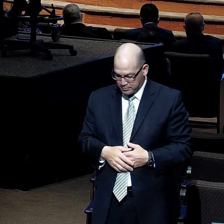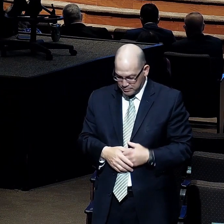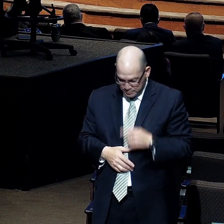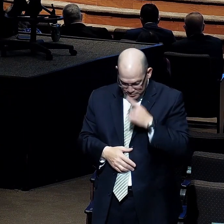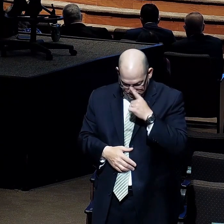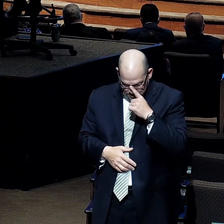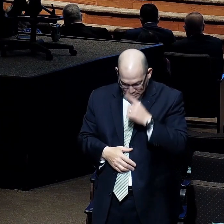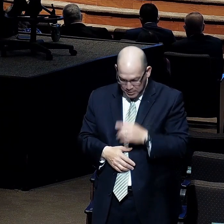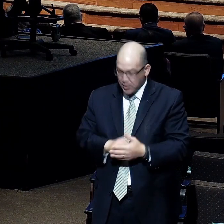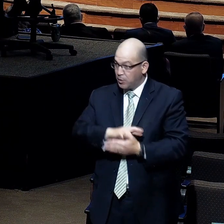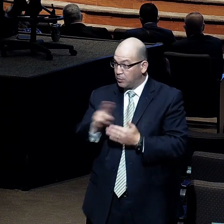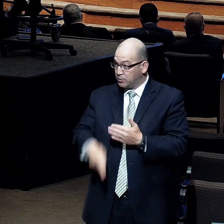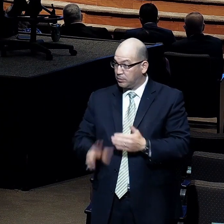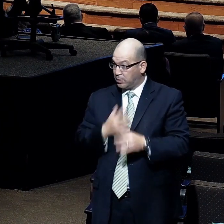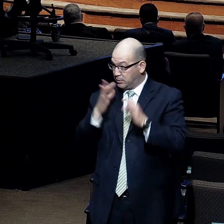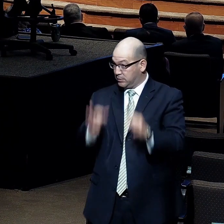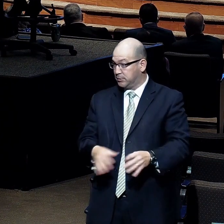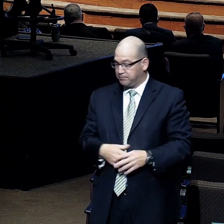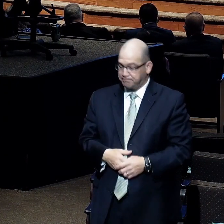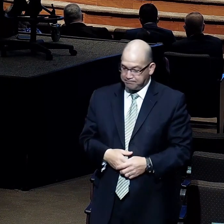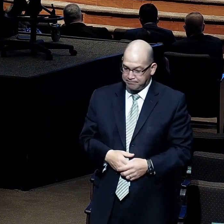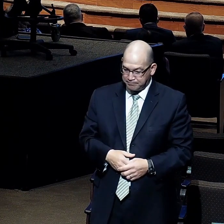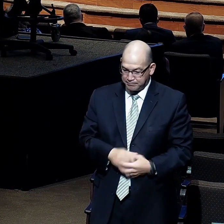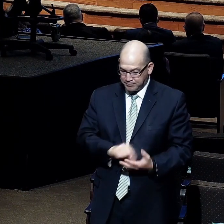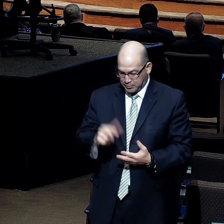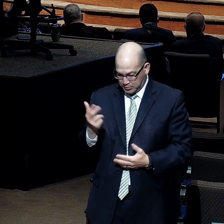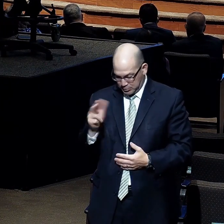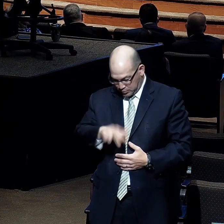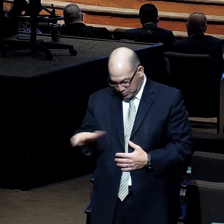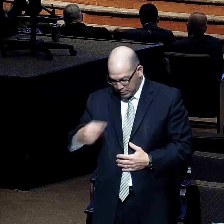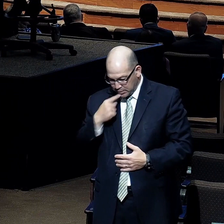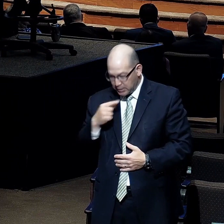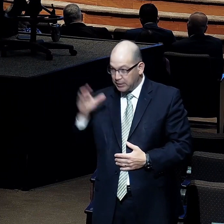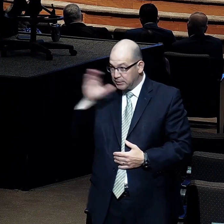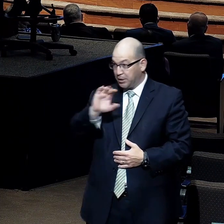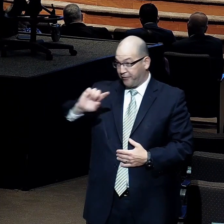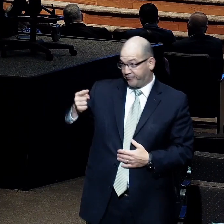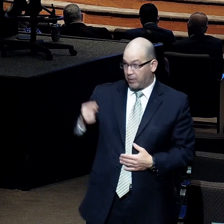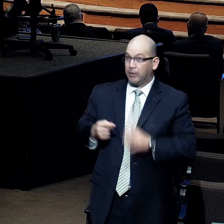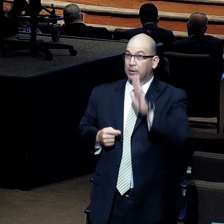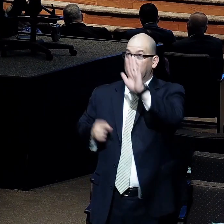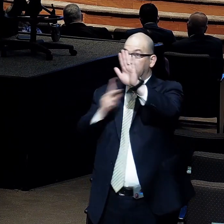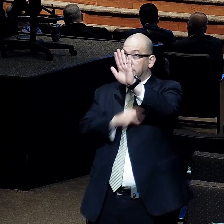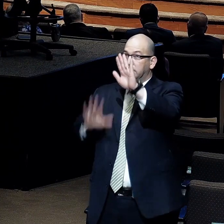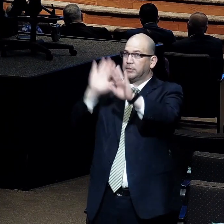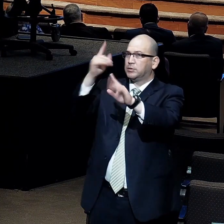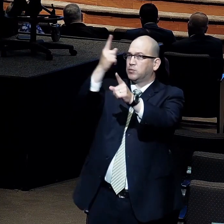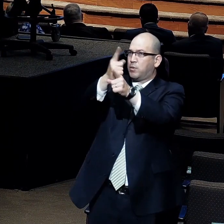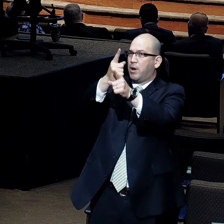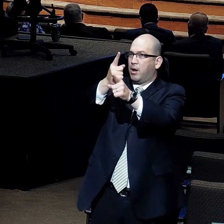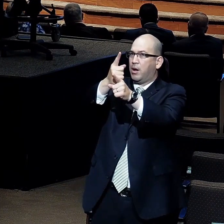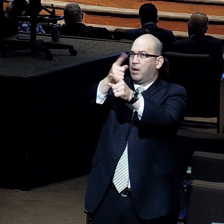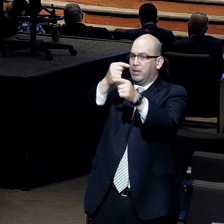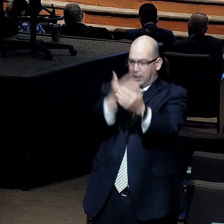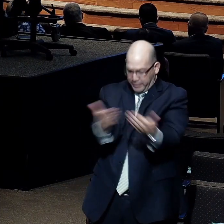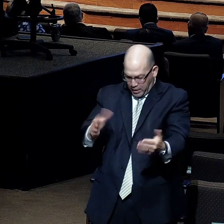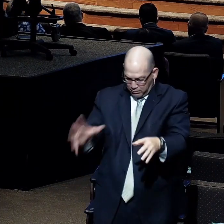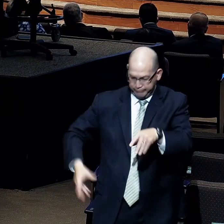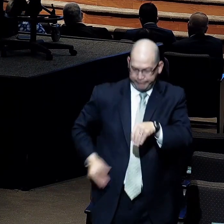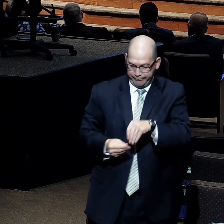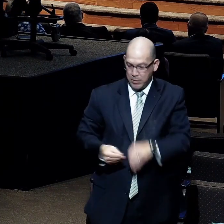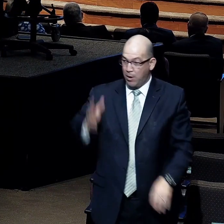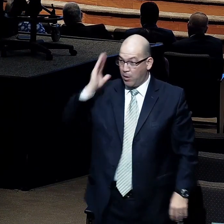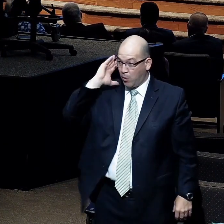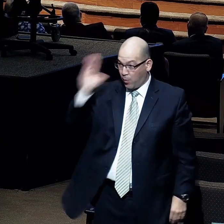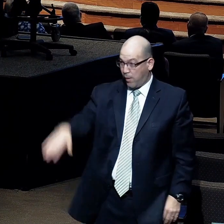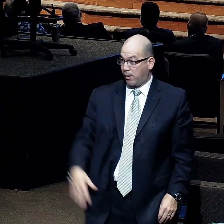you read in verse 33, but seek ye first the kingdom of God and his righteousness, and all these things shall be added unto you. It's